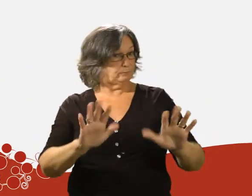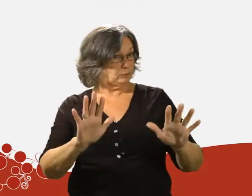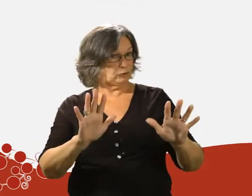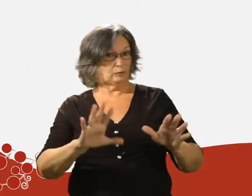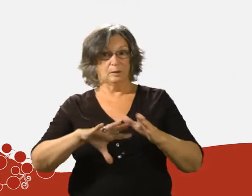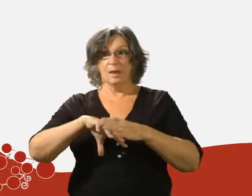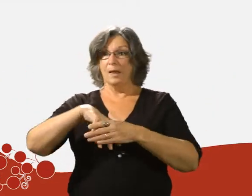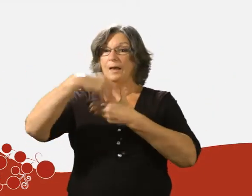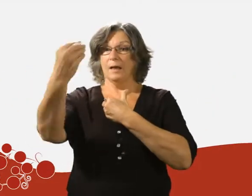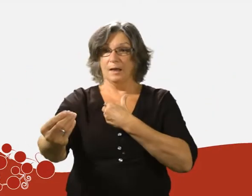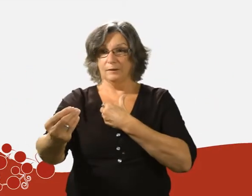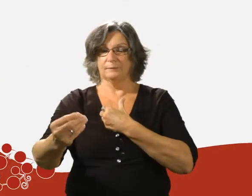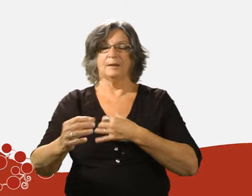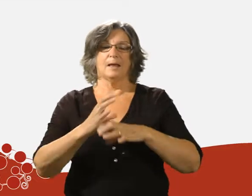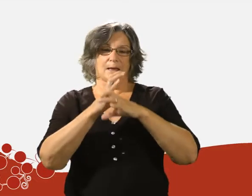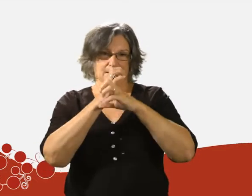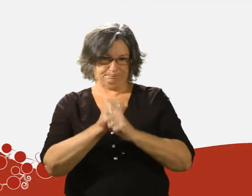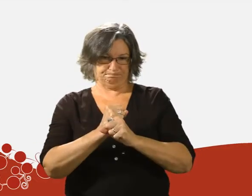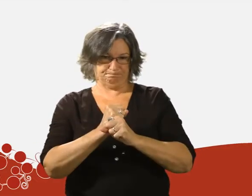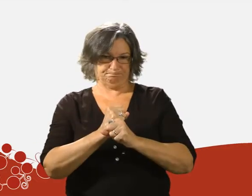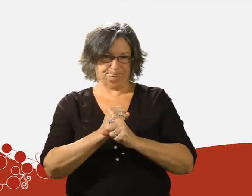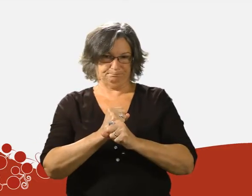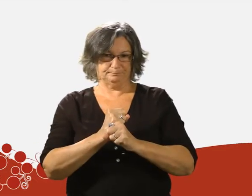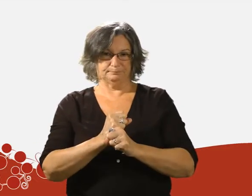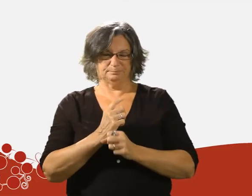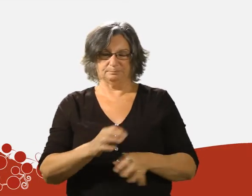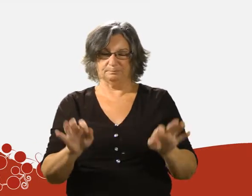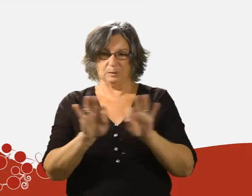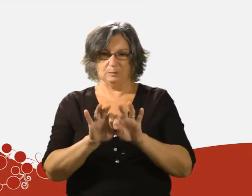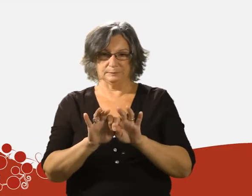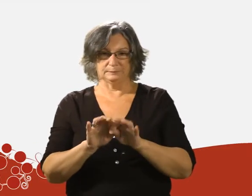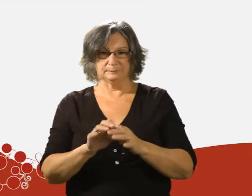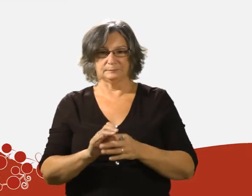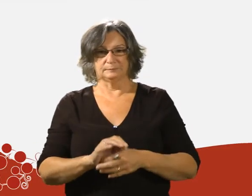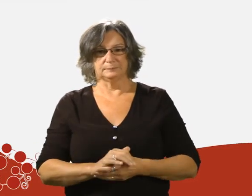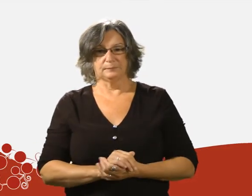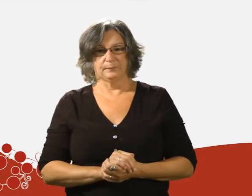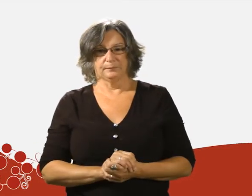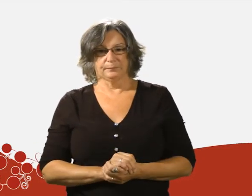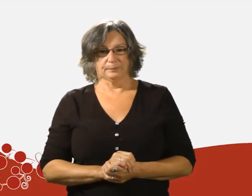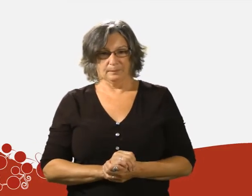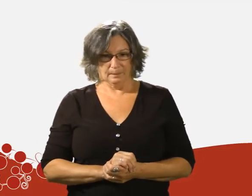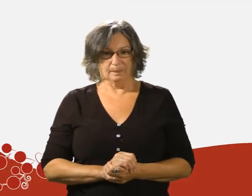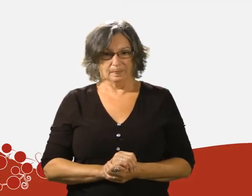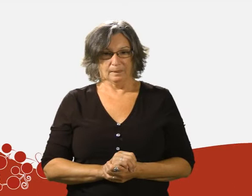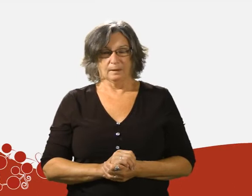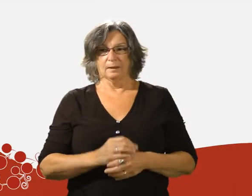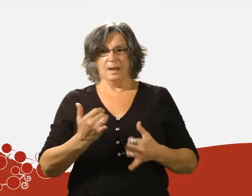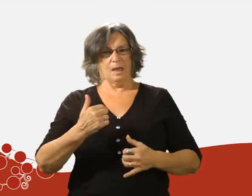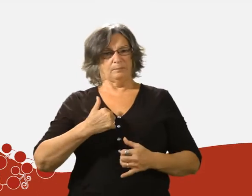between parties. As well, after leaving an assignment, an interpreter must keep all information confidential.